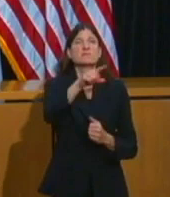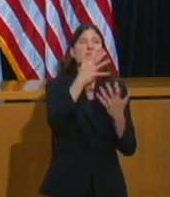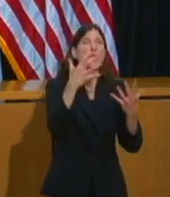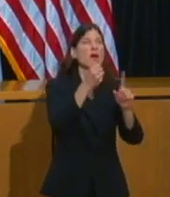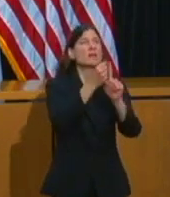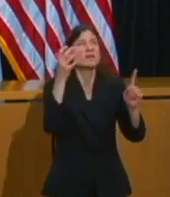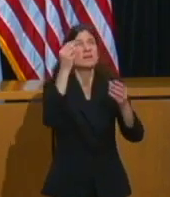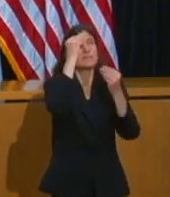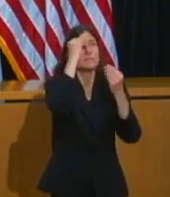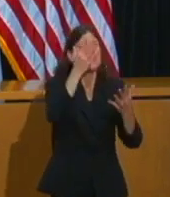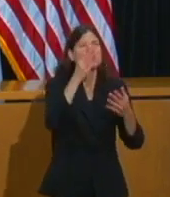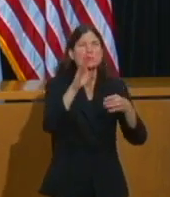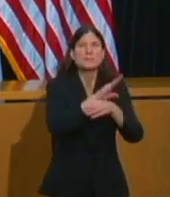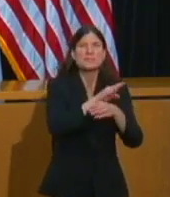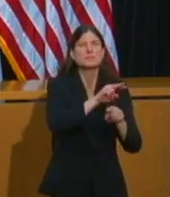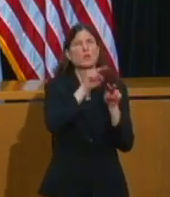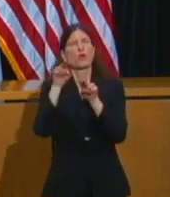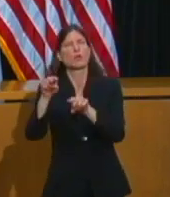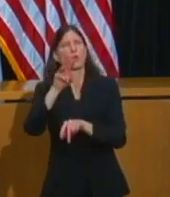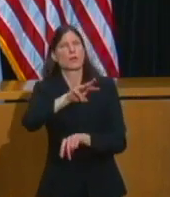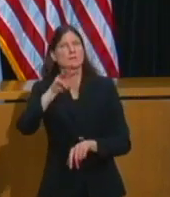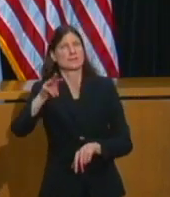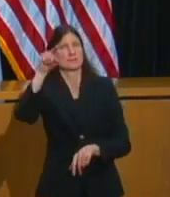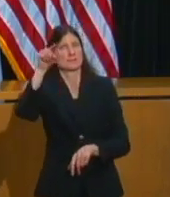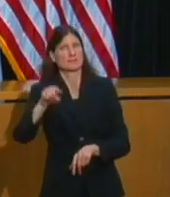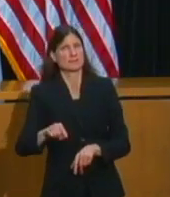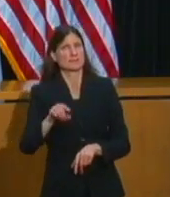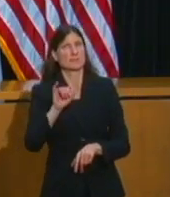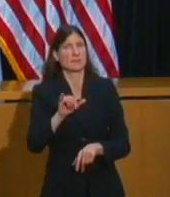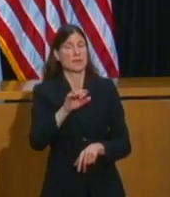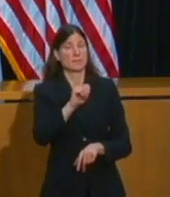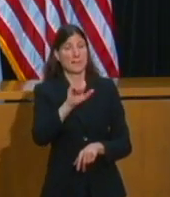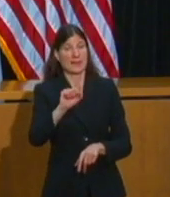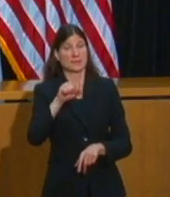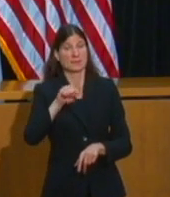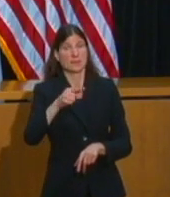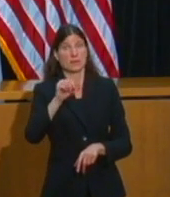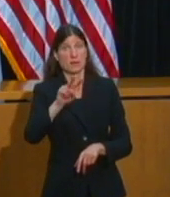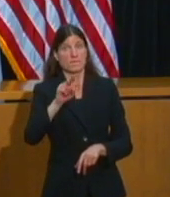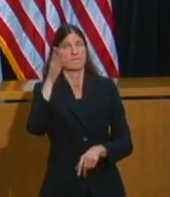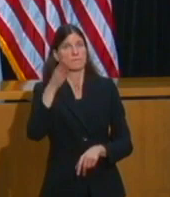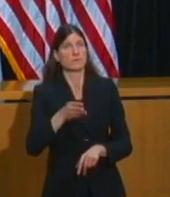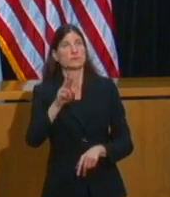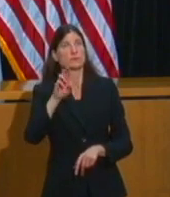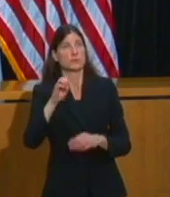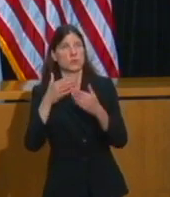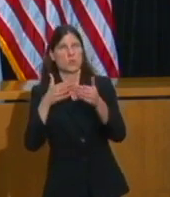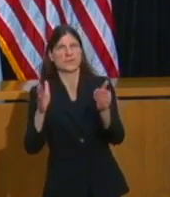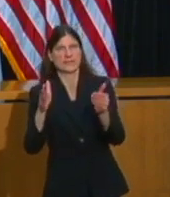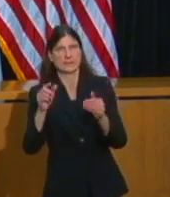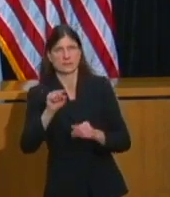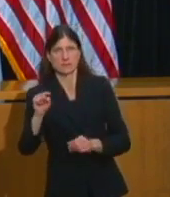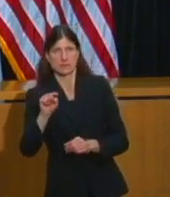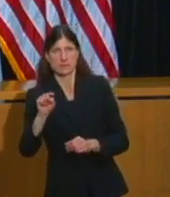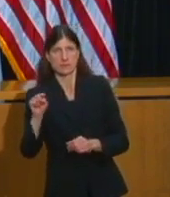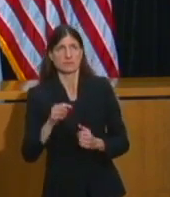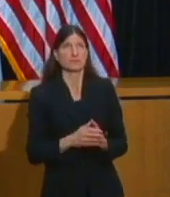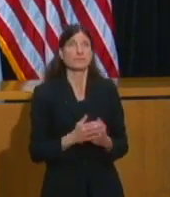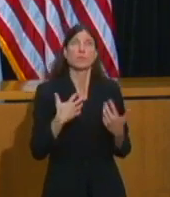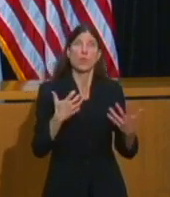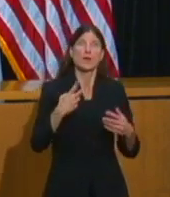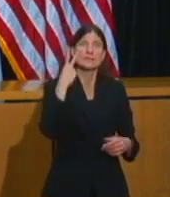in detail. We're in this together. We all want to reopen our state's economy successfully without public health